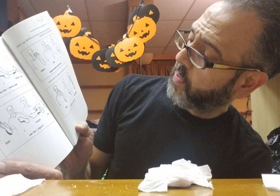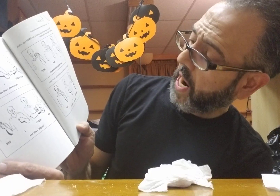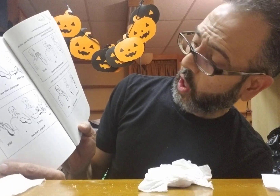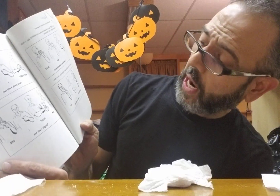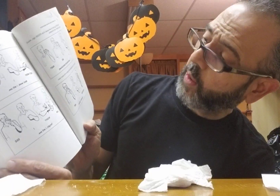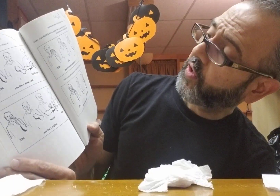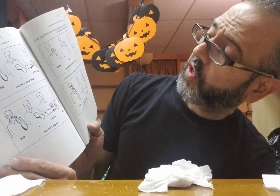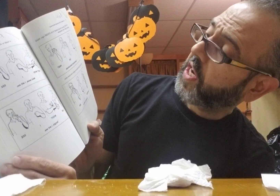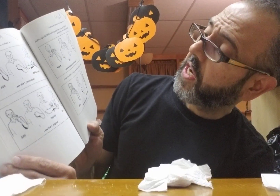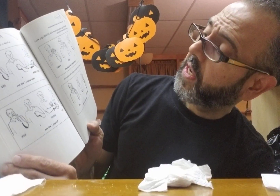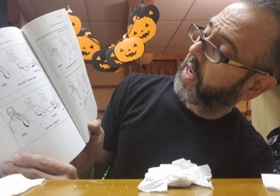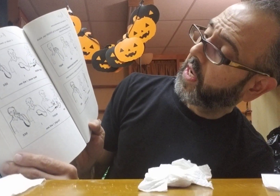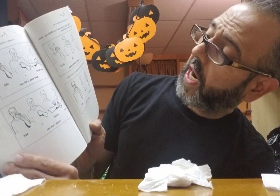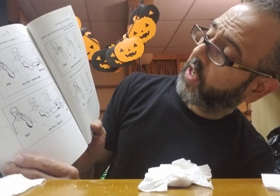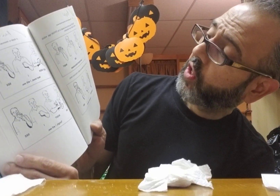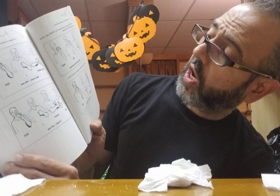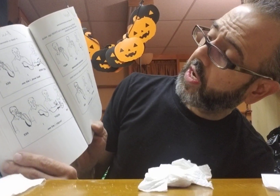Tomorrow I will see. I saw him.